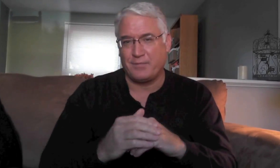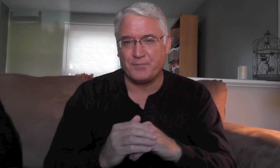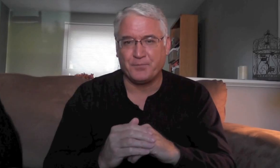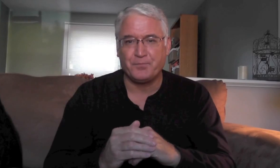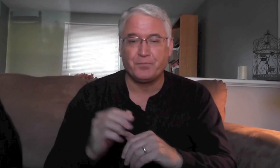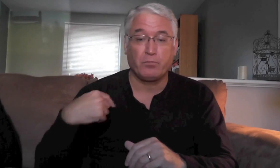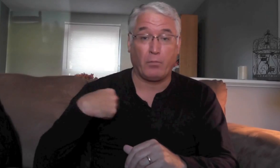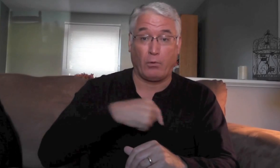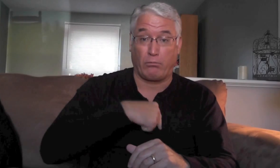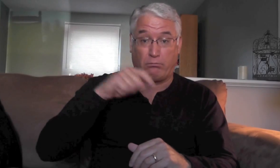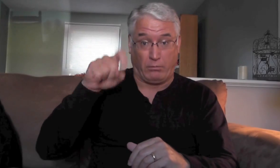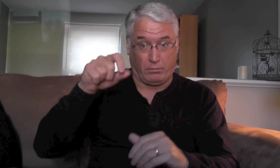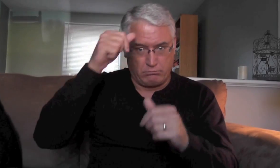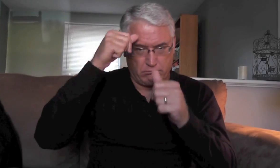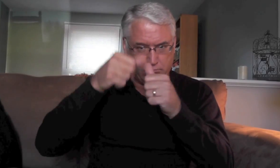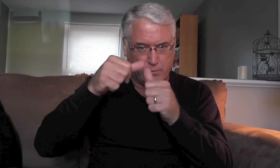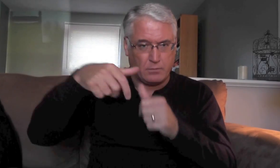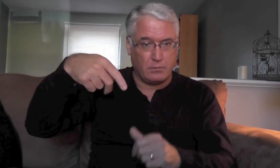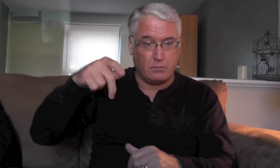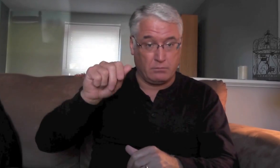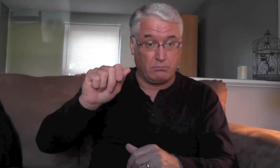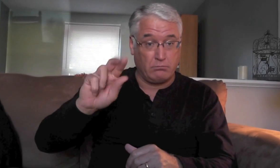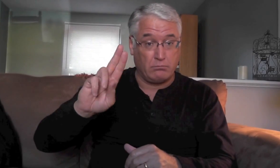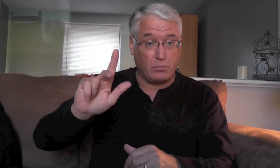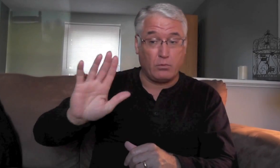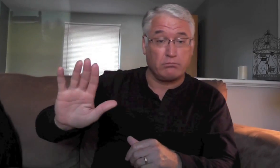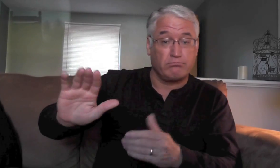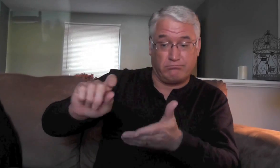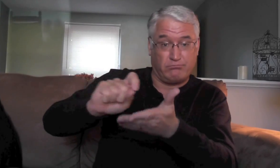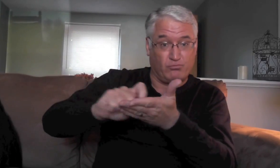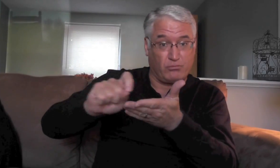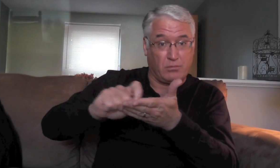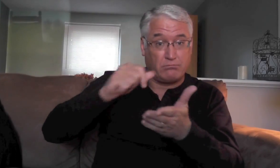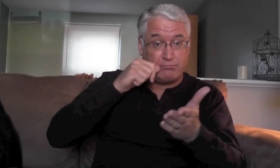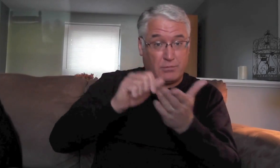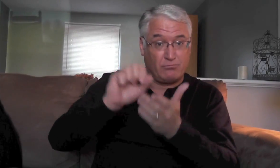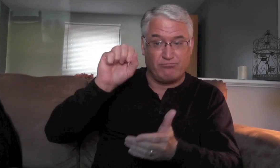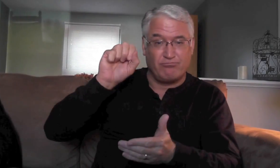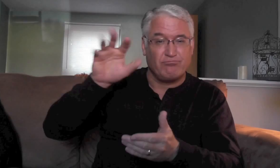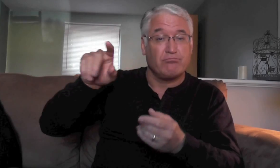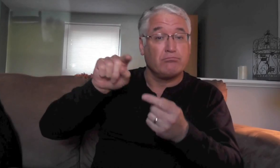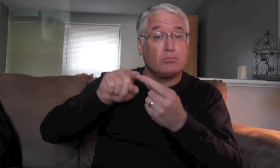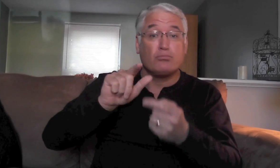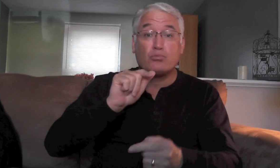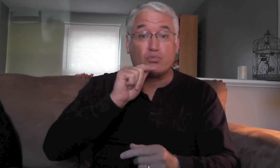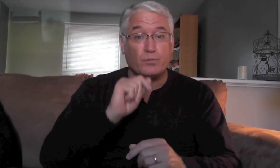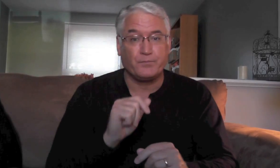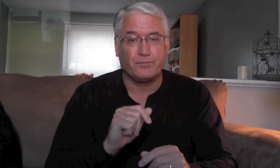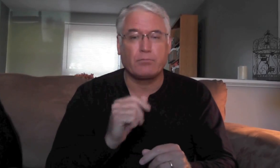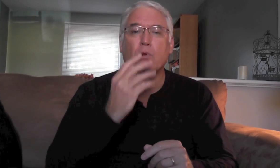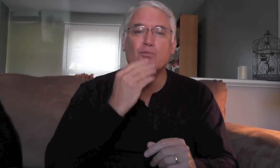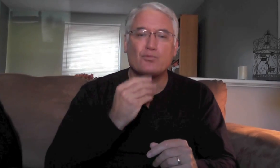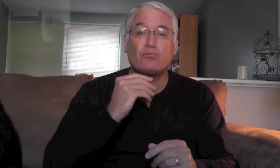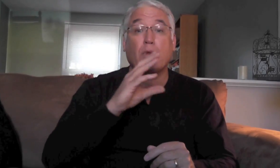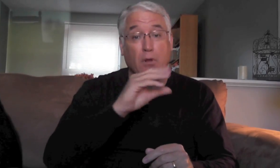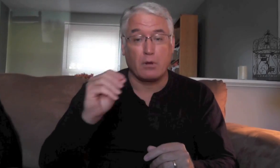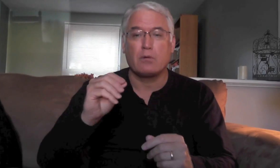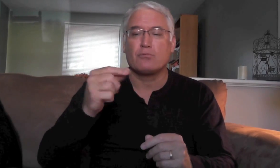to chapter 3, verse 1. We need to remember that Paul, he's writing a letter. Who's he writing it to?